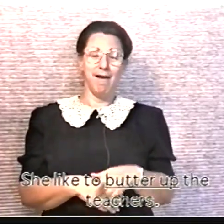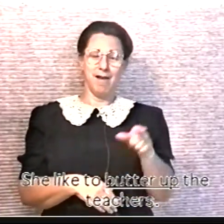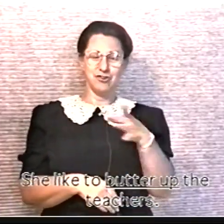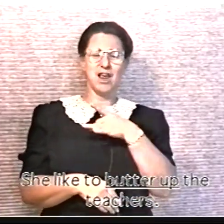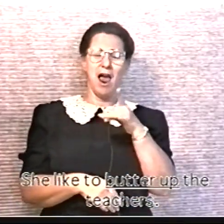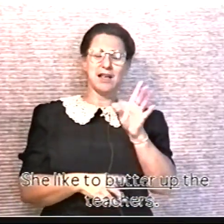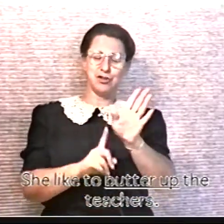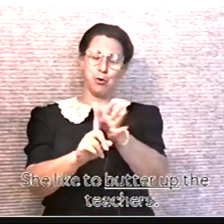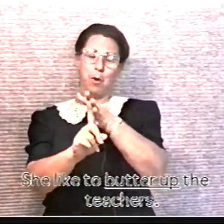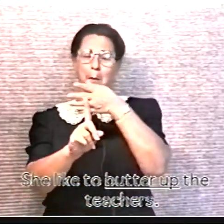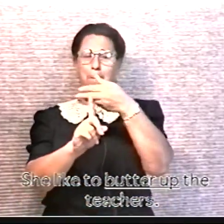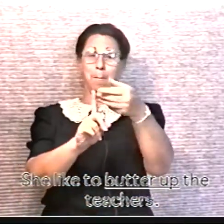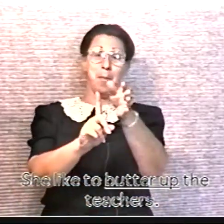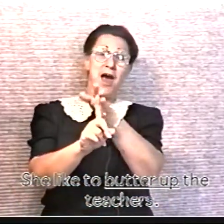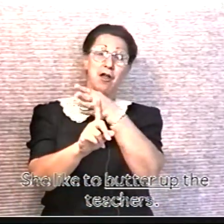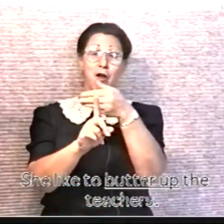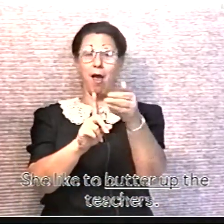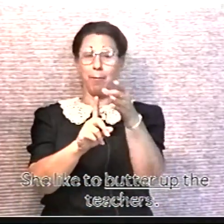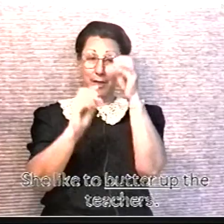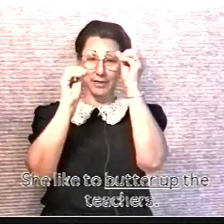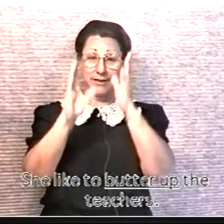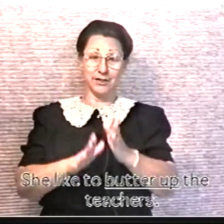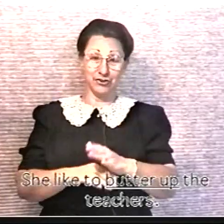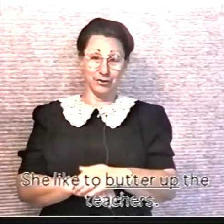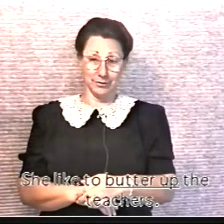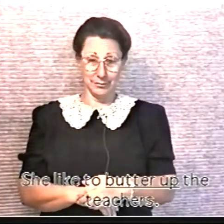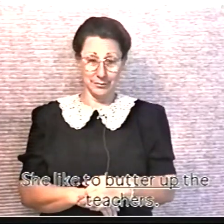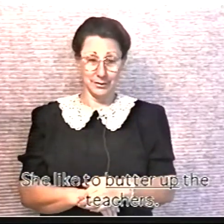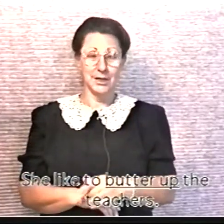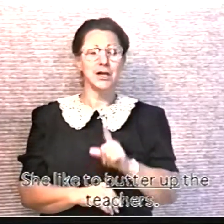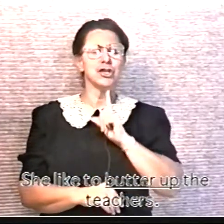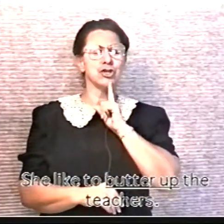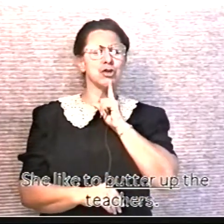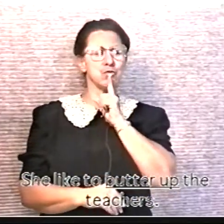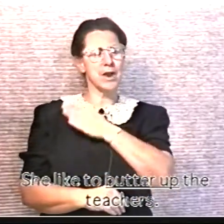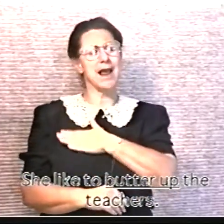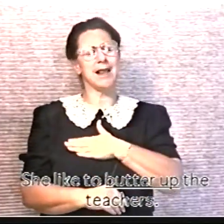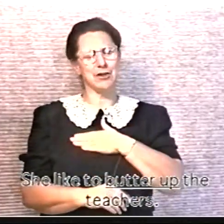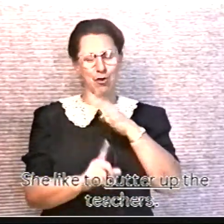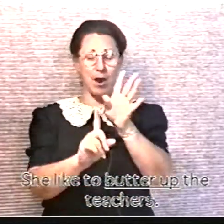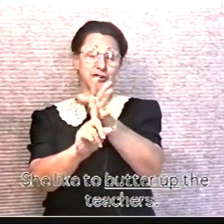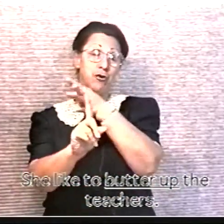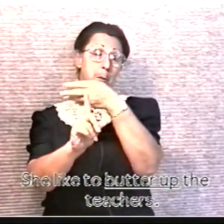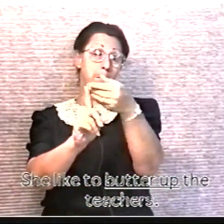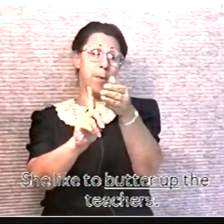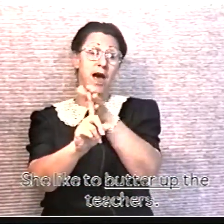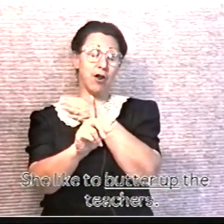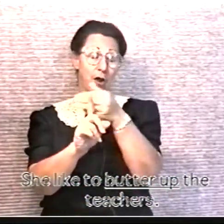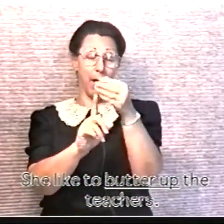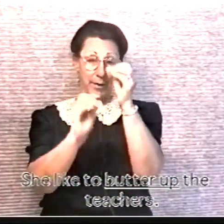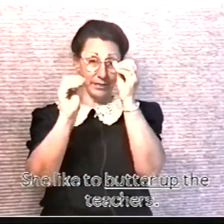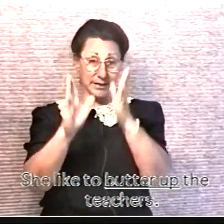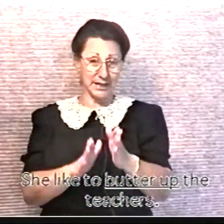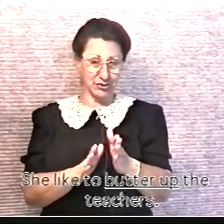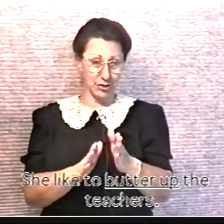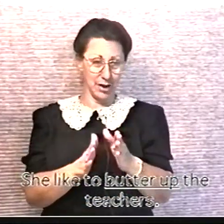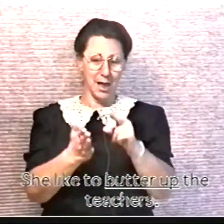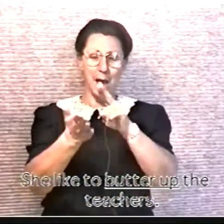She likes to butter up the teacher. She really enjoys to butter up the teacher. But